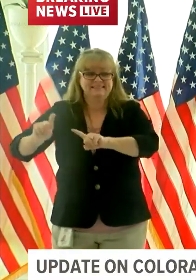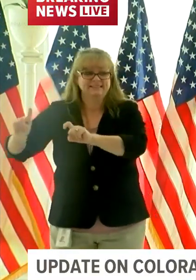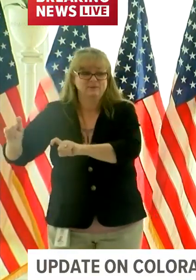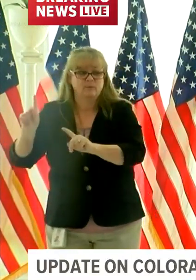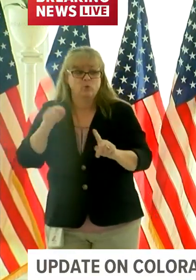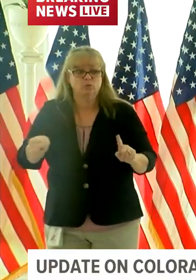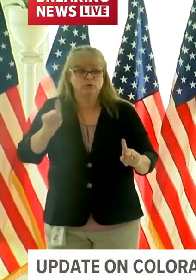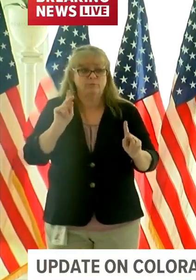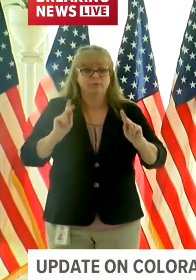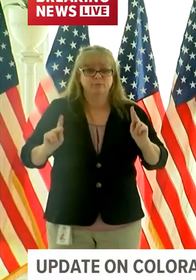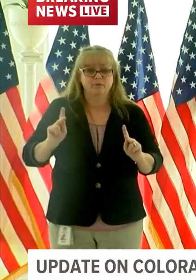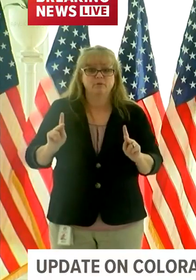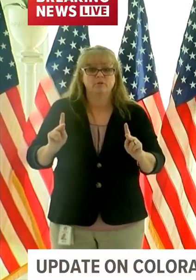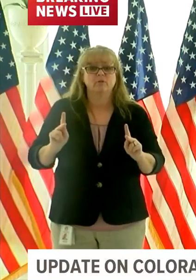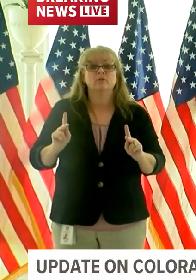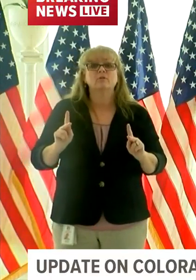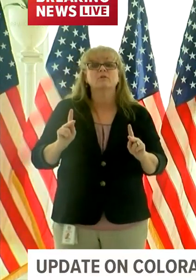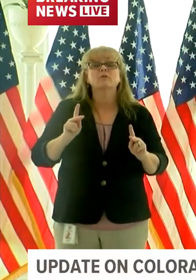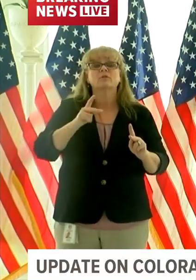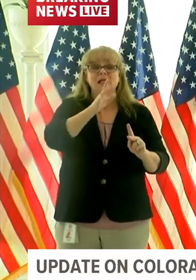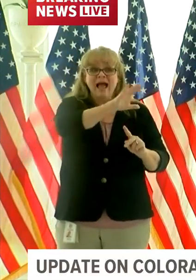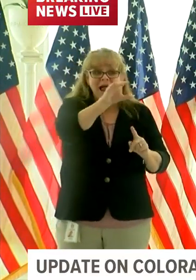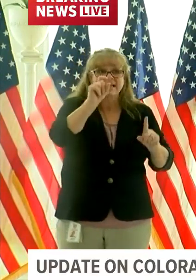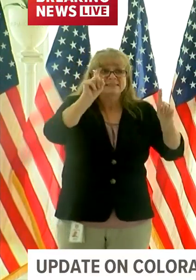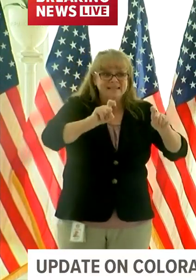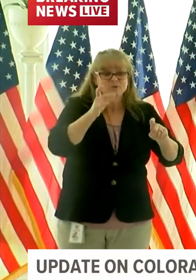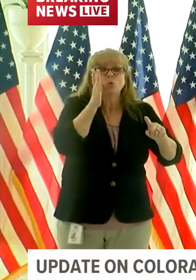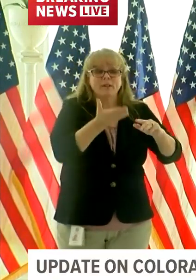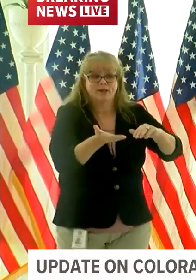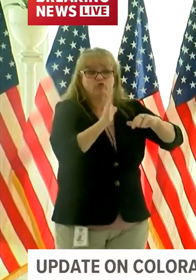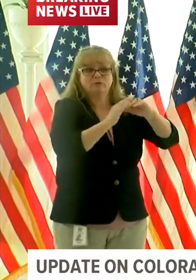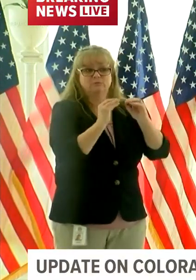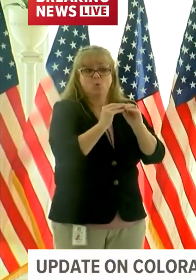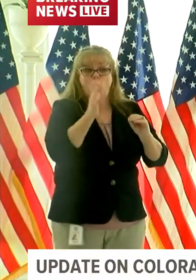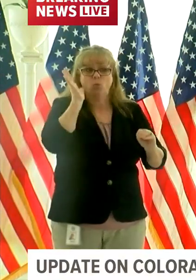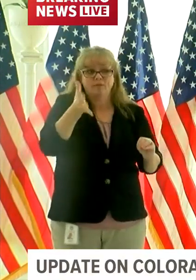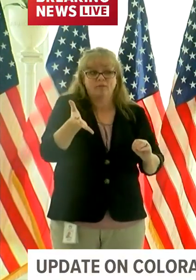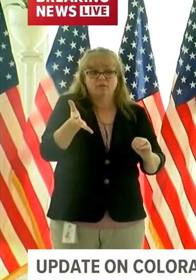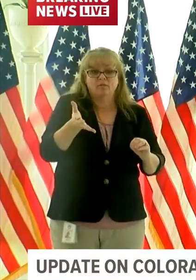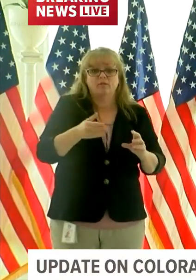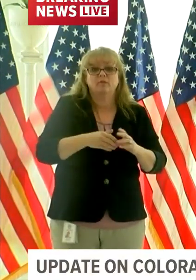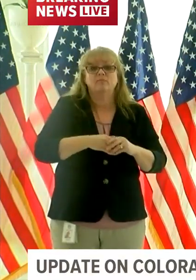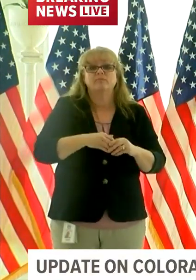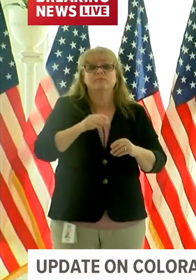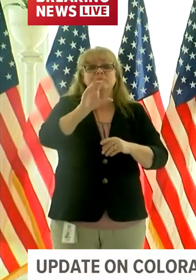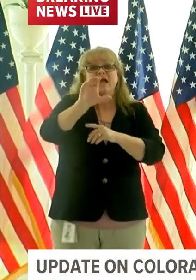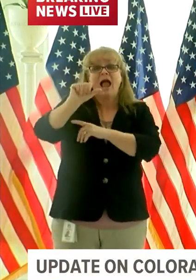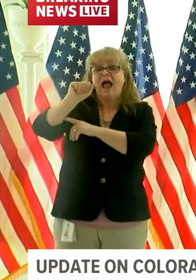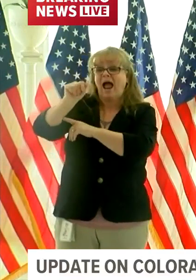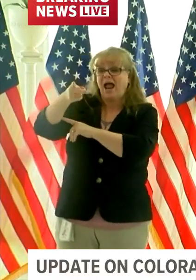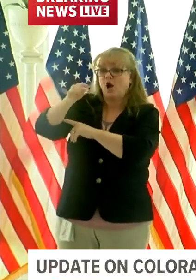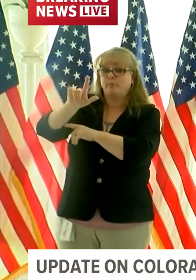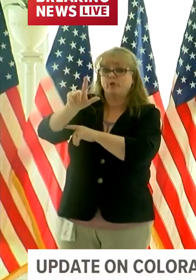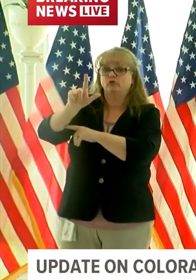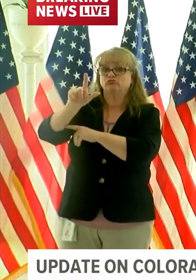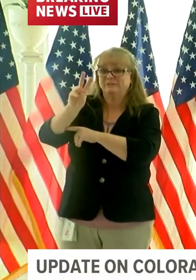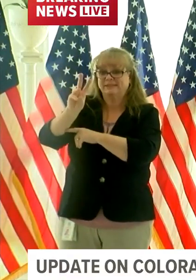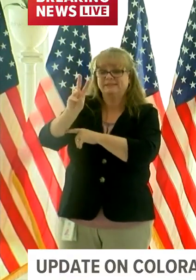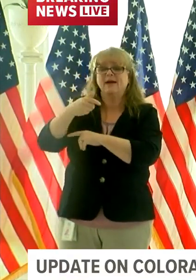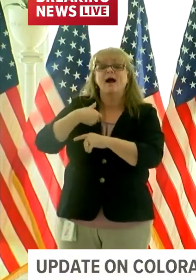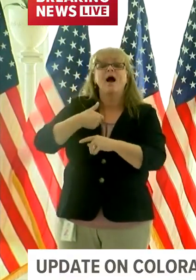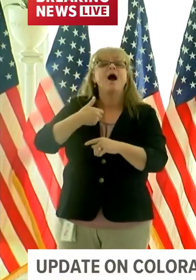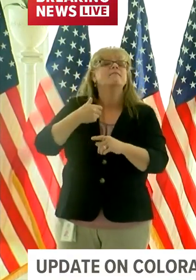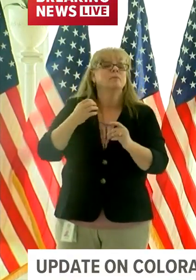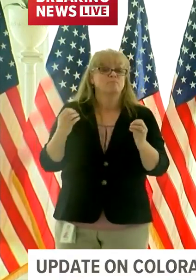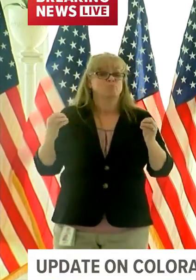all the time. But the need will be greater at that point. And that will be the way, and it's not just testing, that's just one